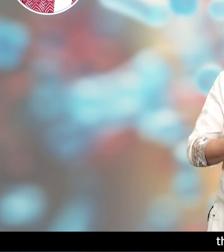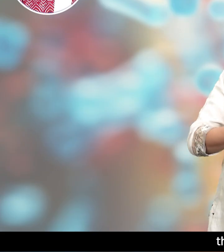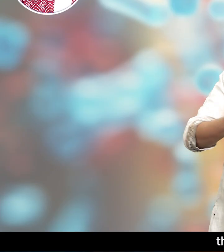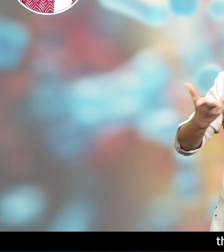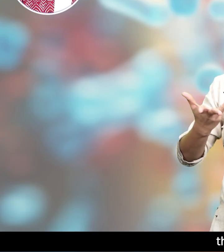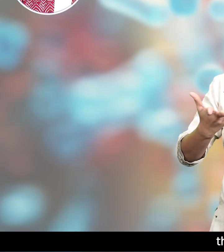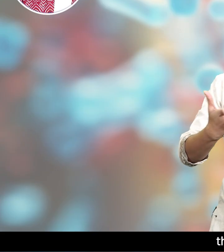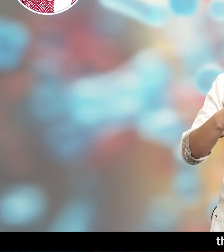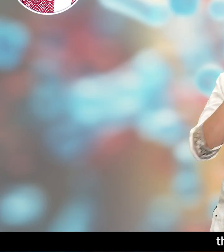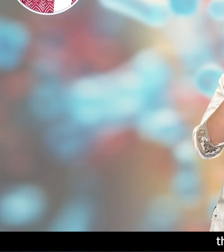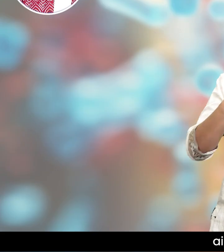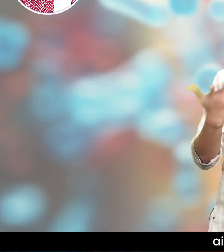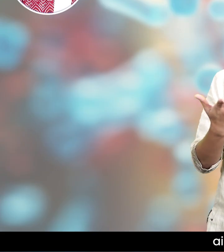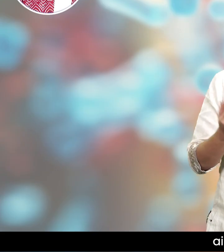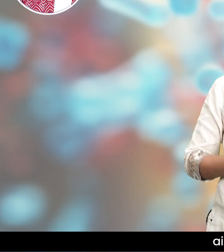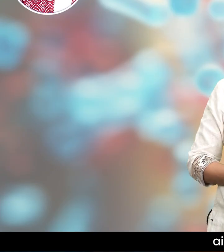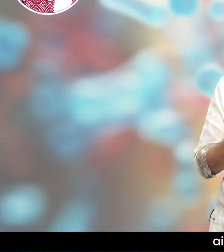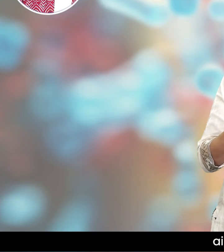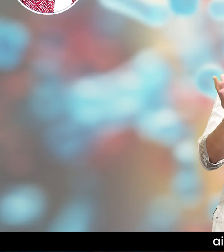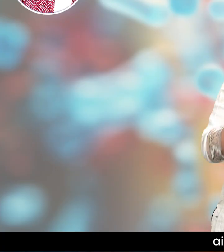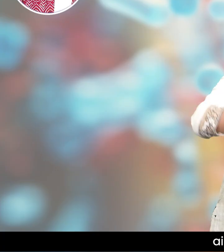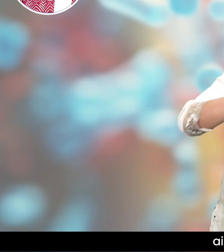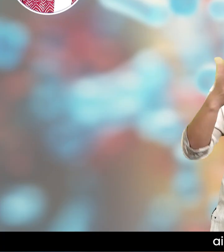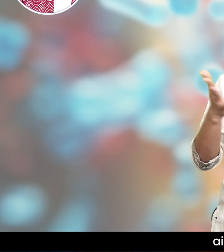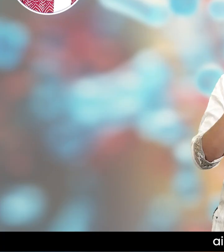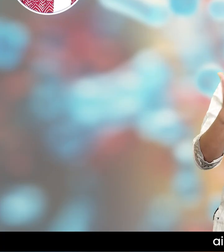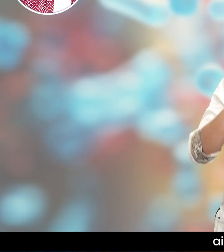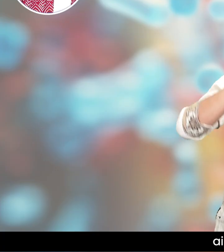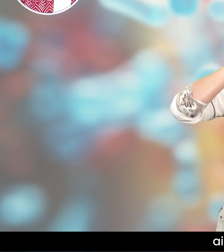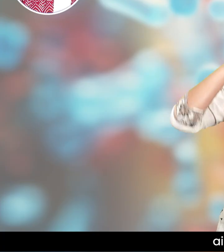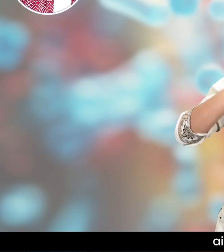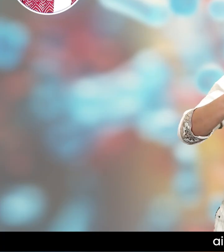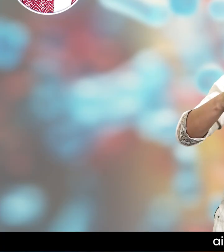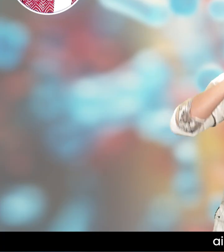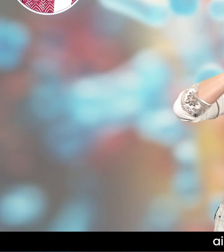is that such airborne diseases will spread.